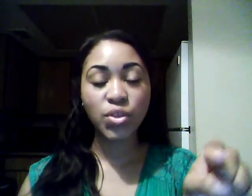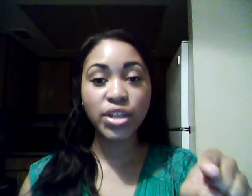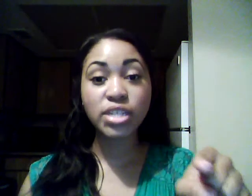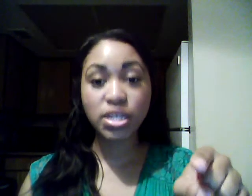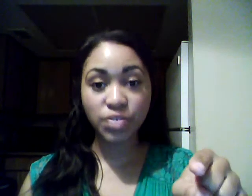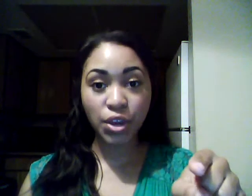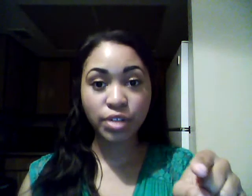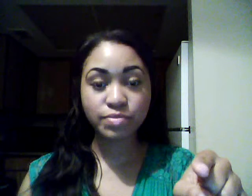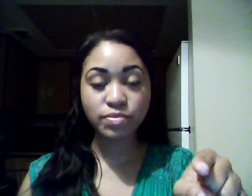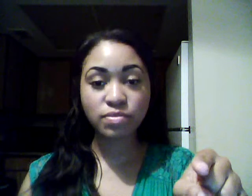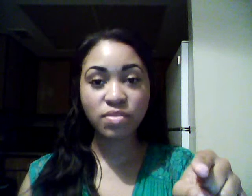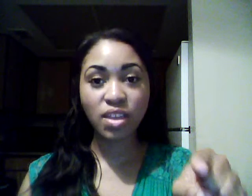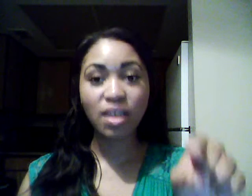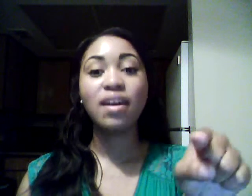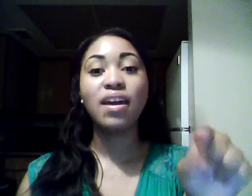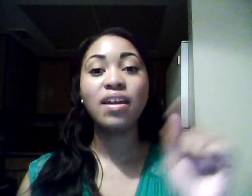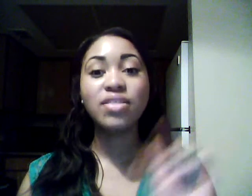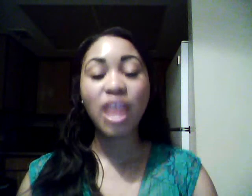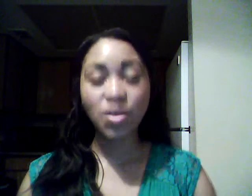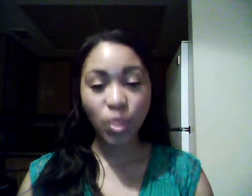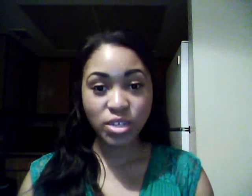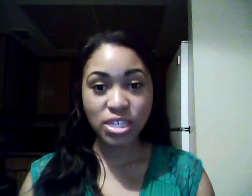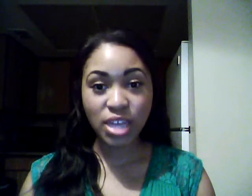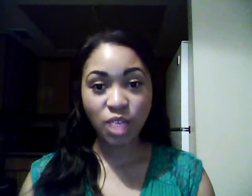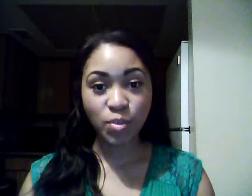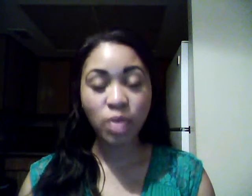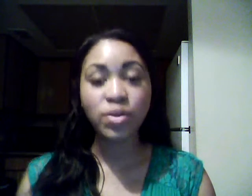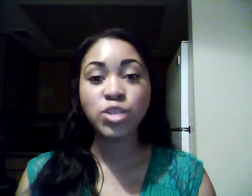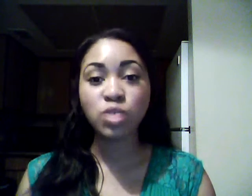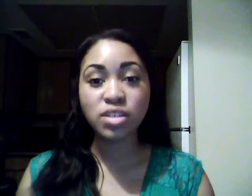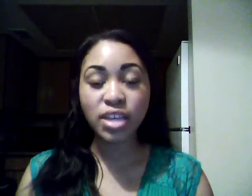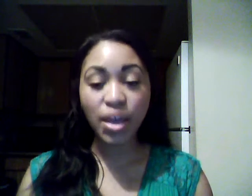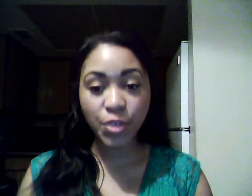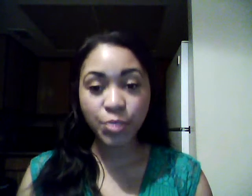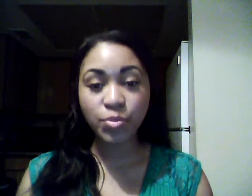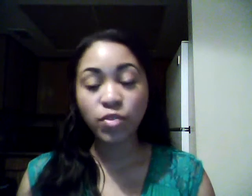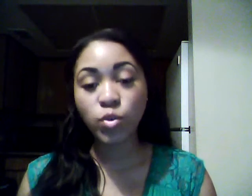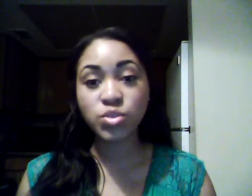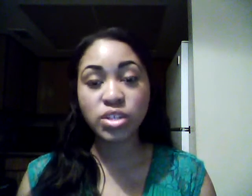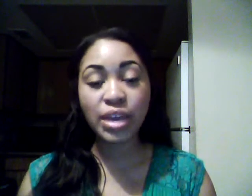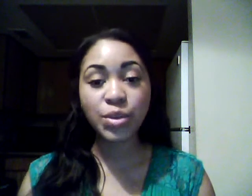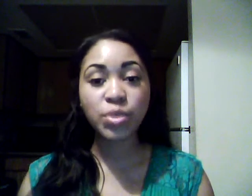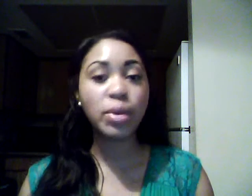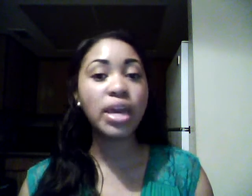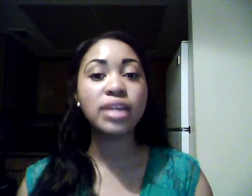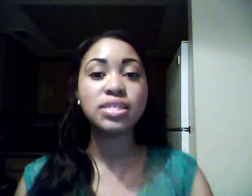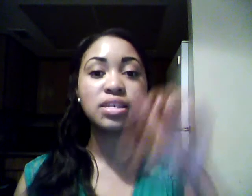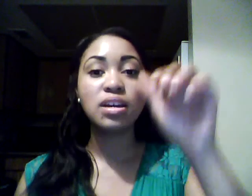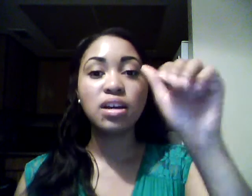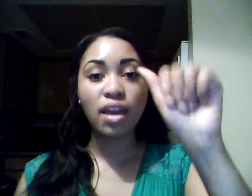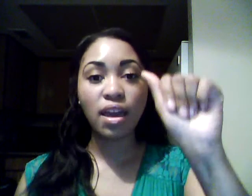with your index finger. And that, folks, is the alphabet. If I do it all together, if you want to do it together with me, it's